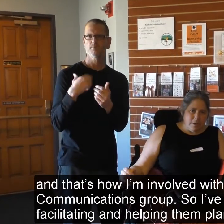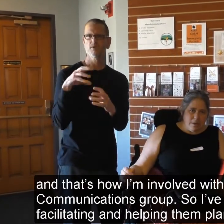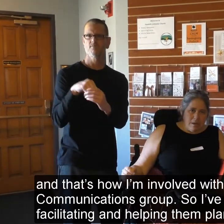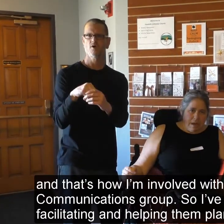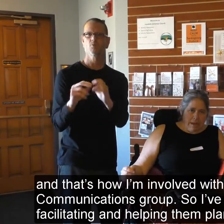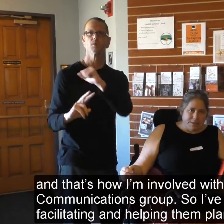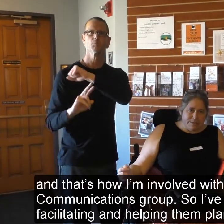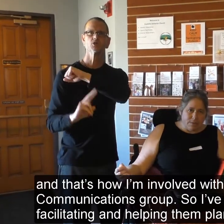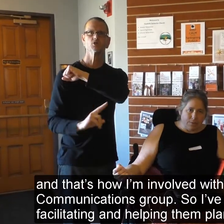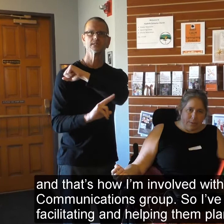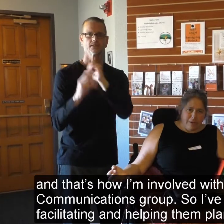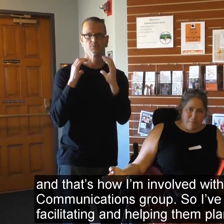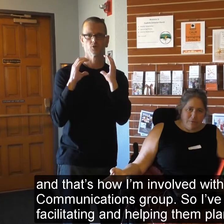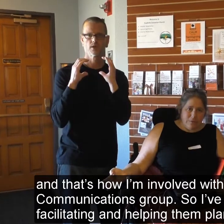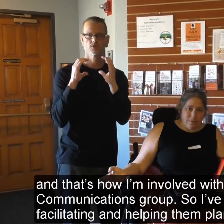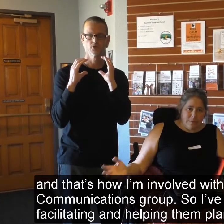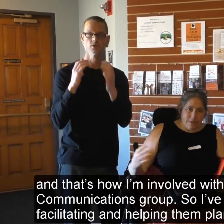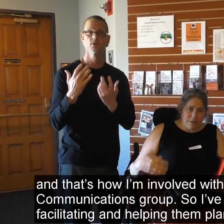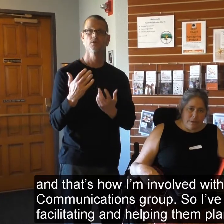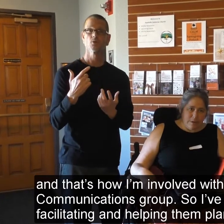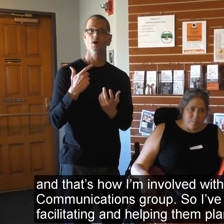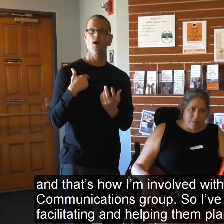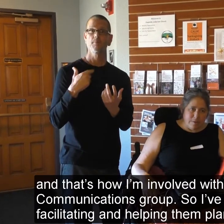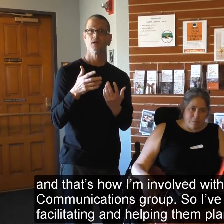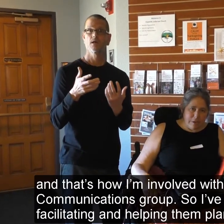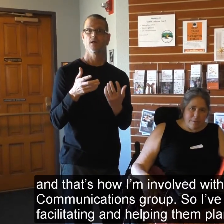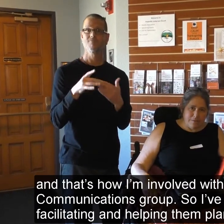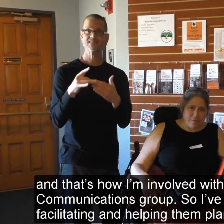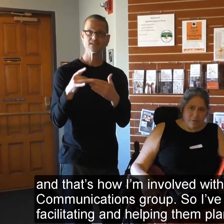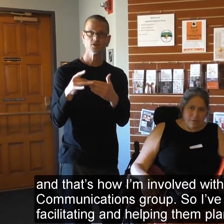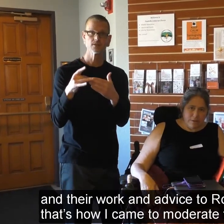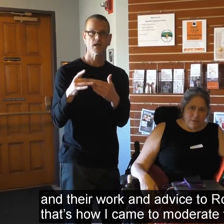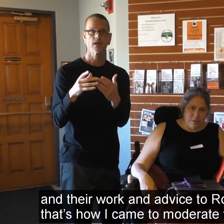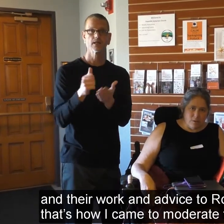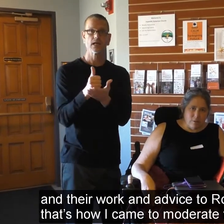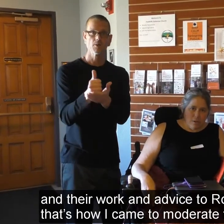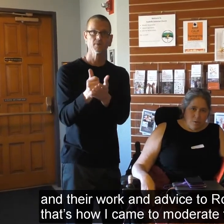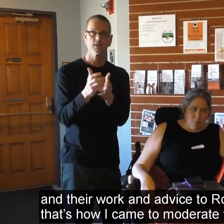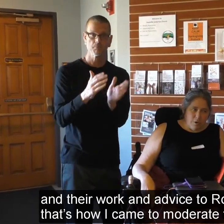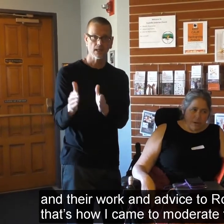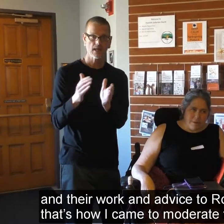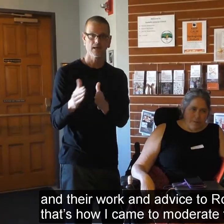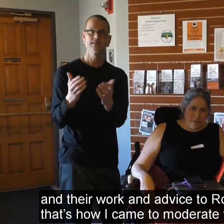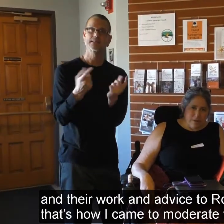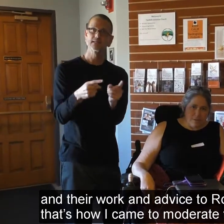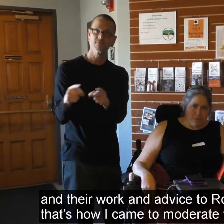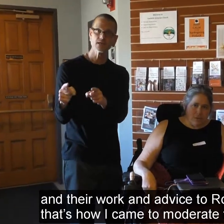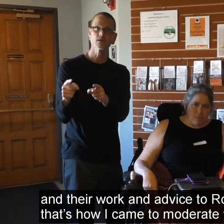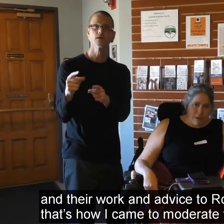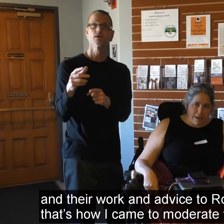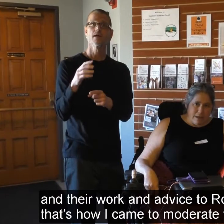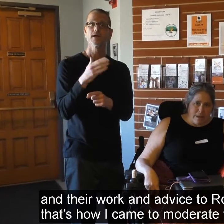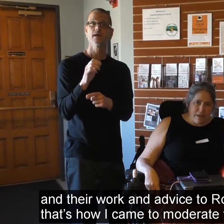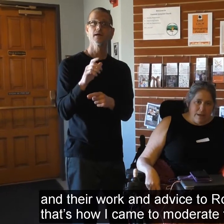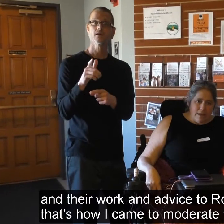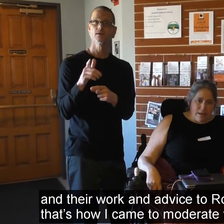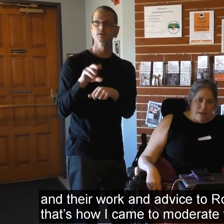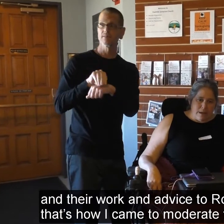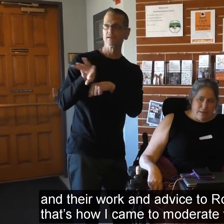Group. And so I've been facilitating and helping them plan this event and their work and advice to